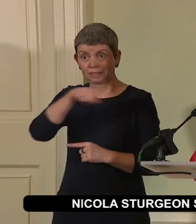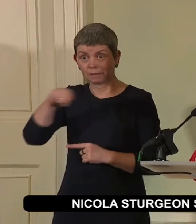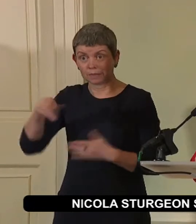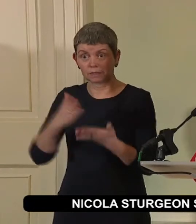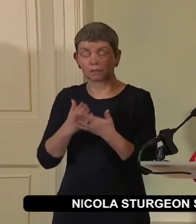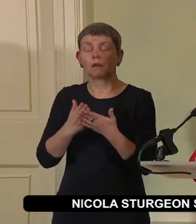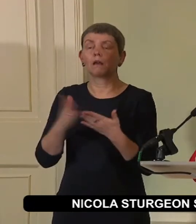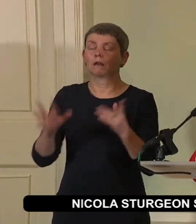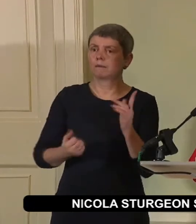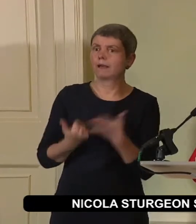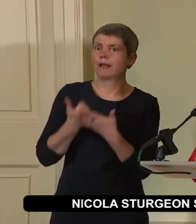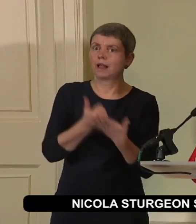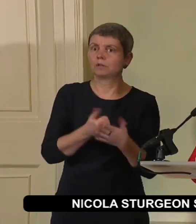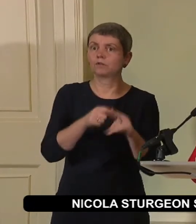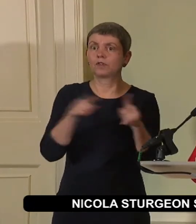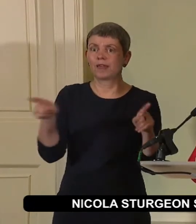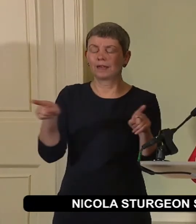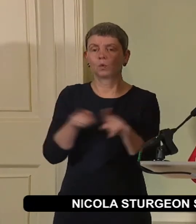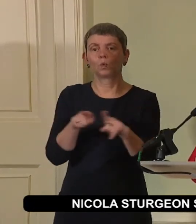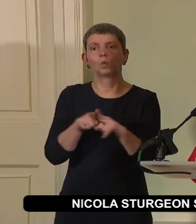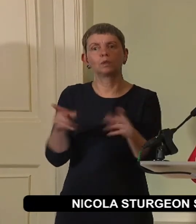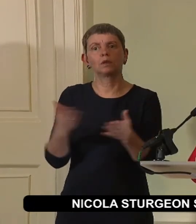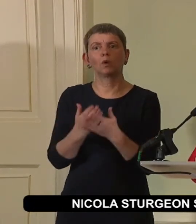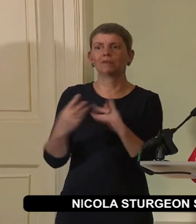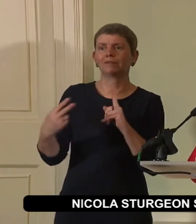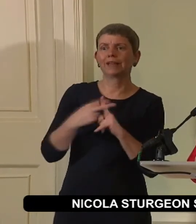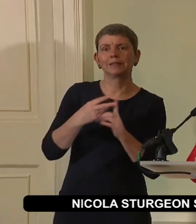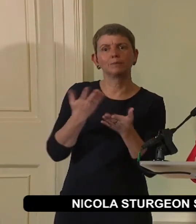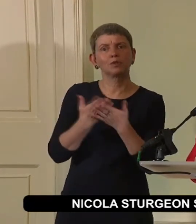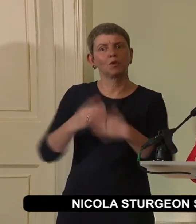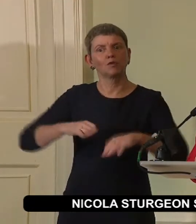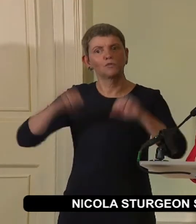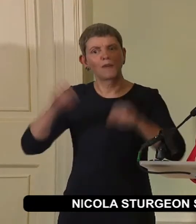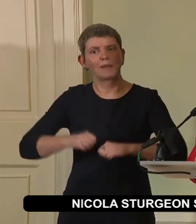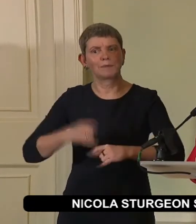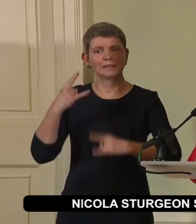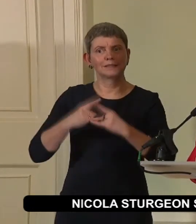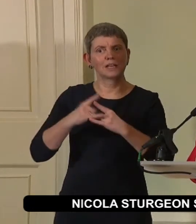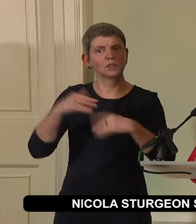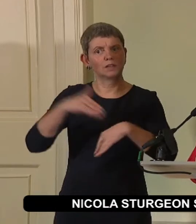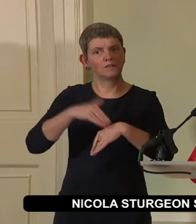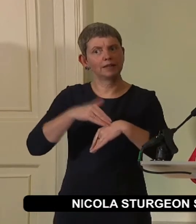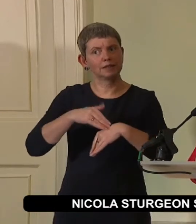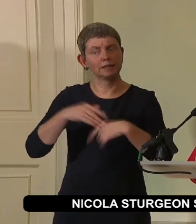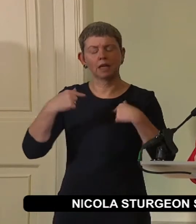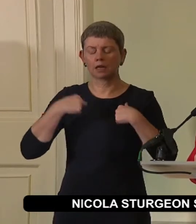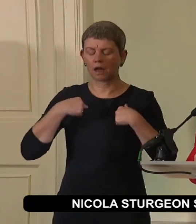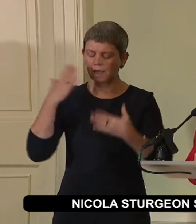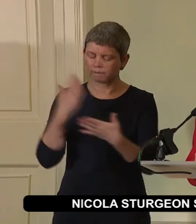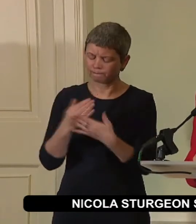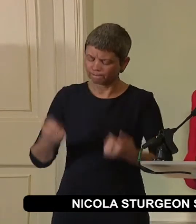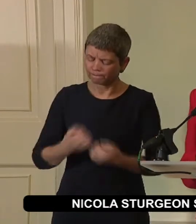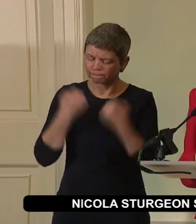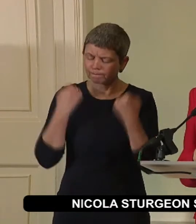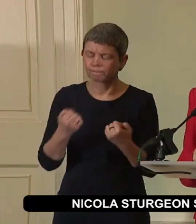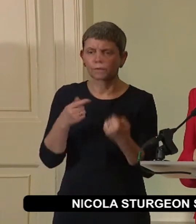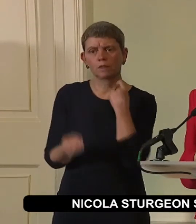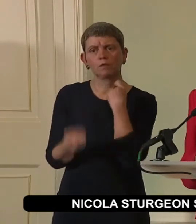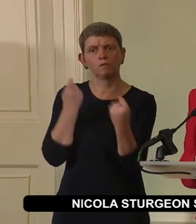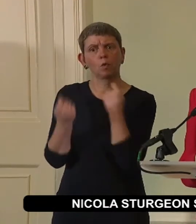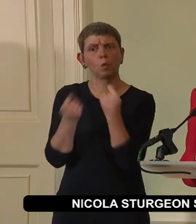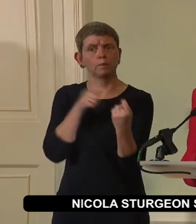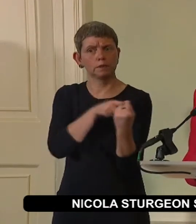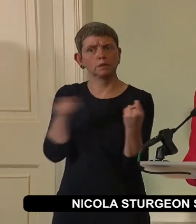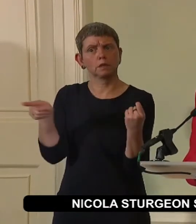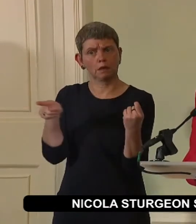access to justice for victims of rape and sexual offences. I will be the strongest possible advocate for these reforms from